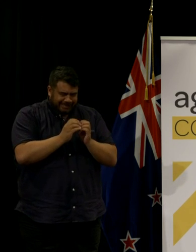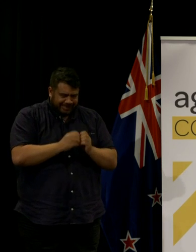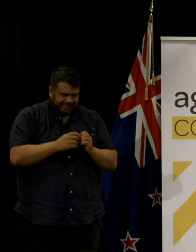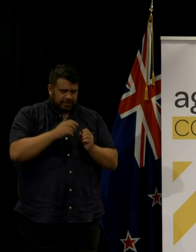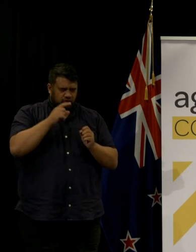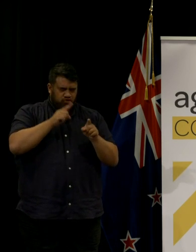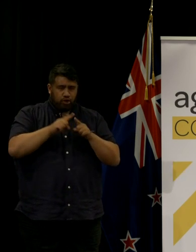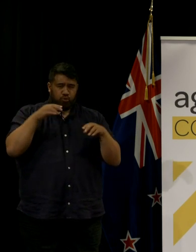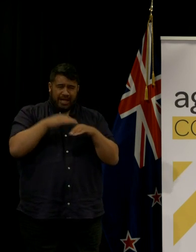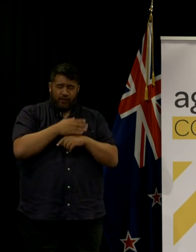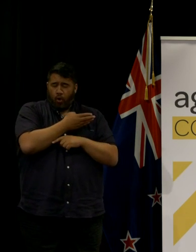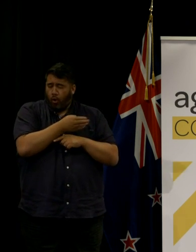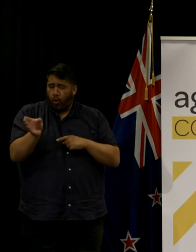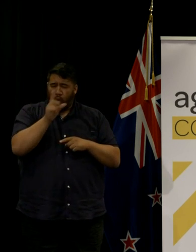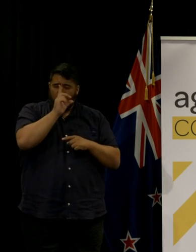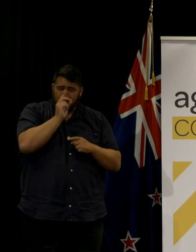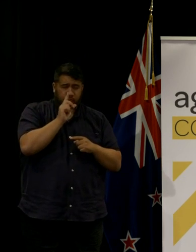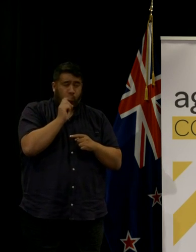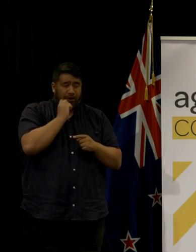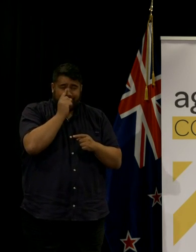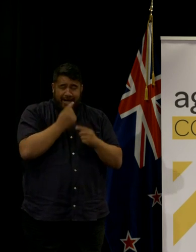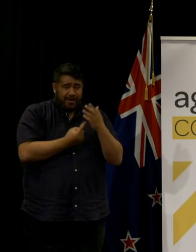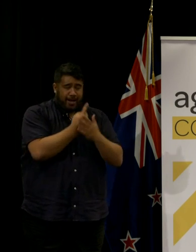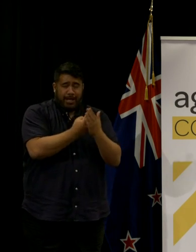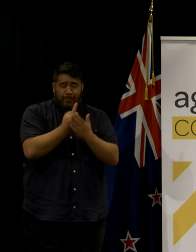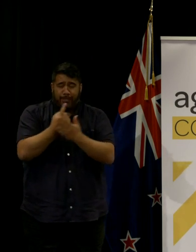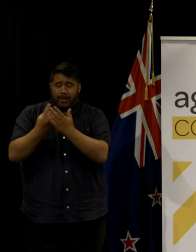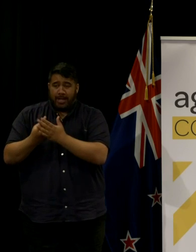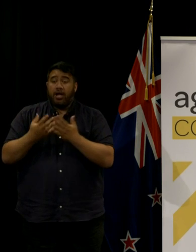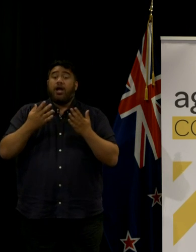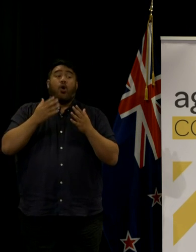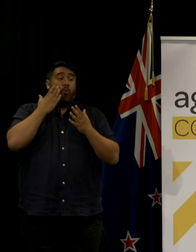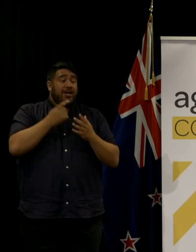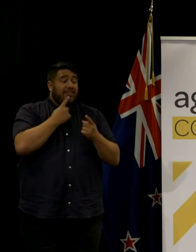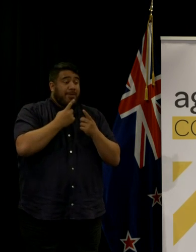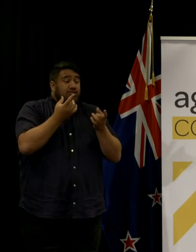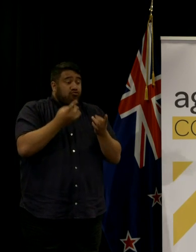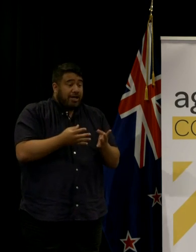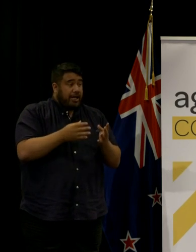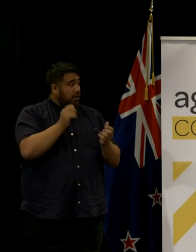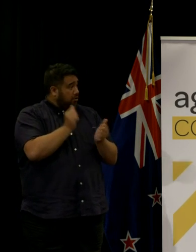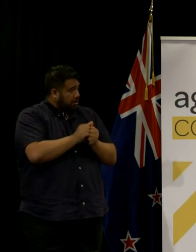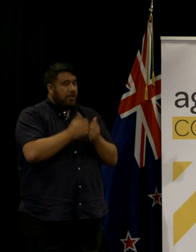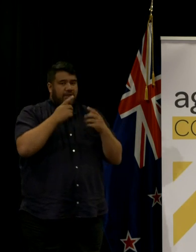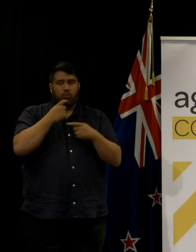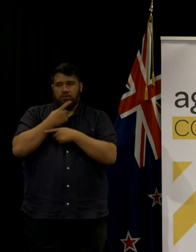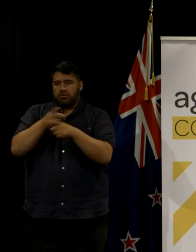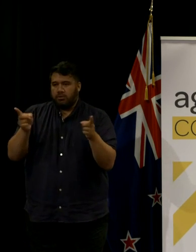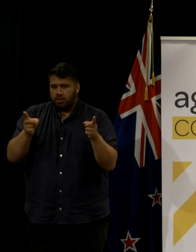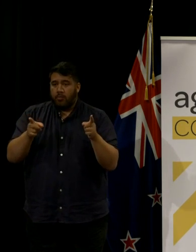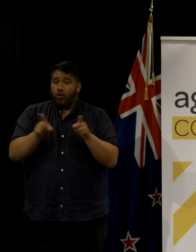about every kind of scenario that might play out. As soon as we have that information, we'll make it available, but we're also updating the